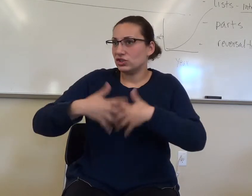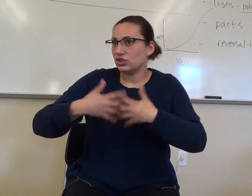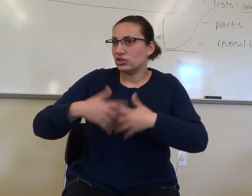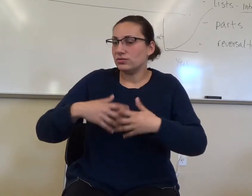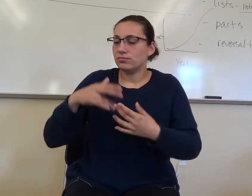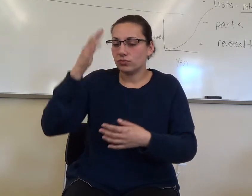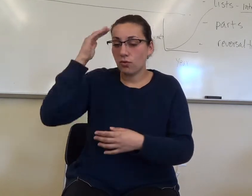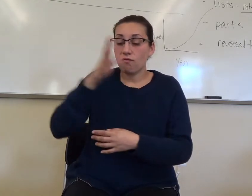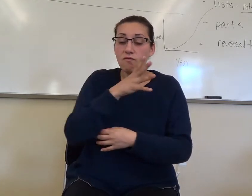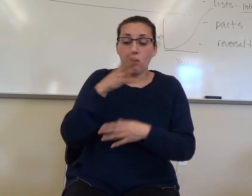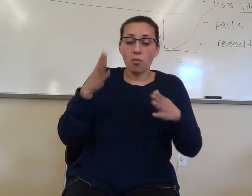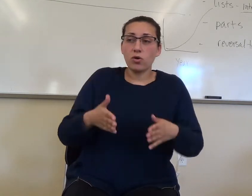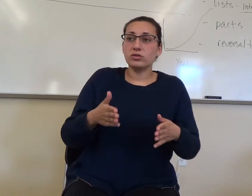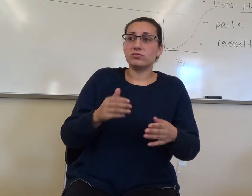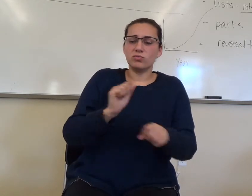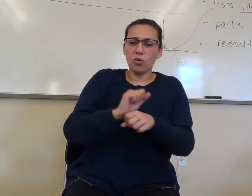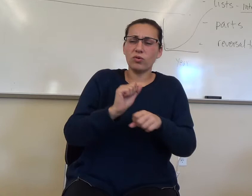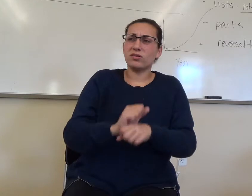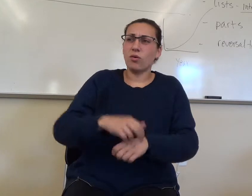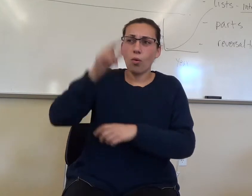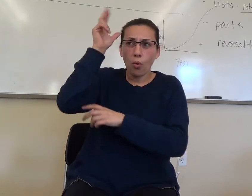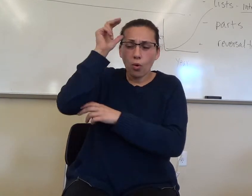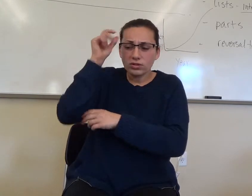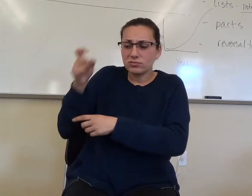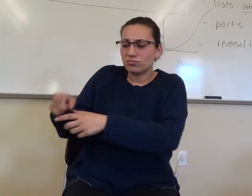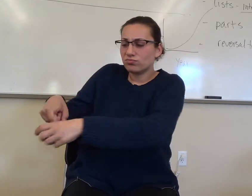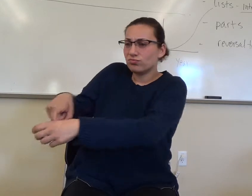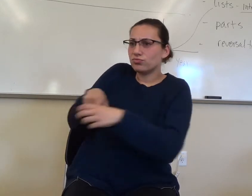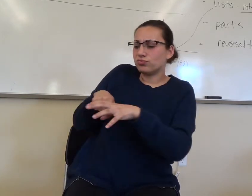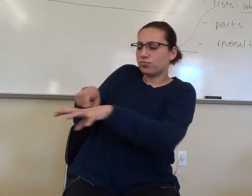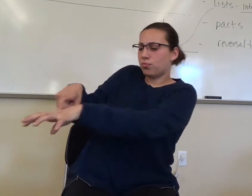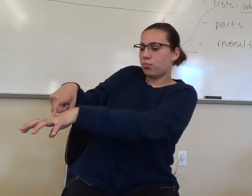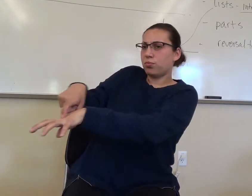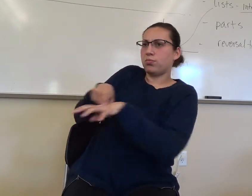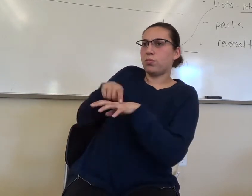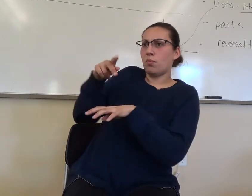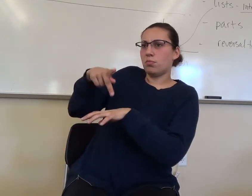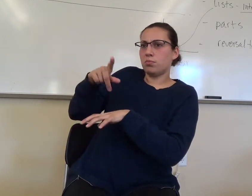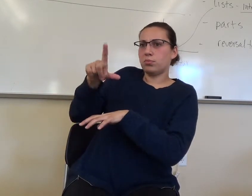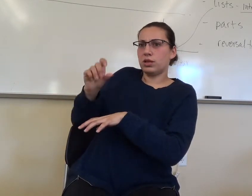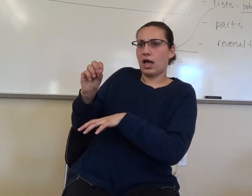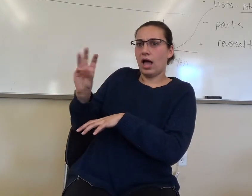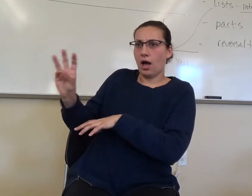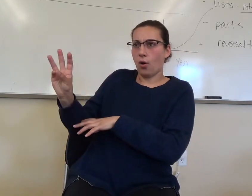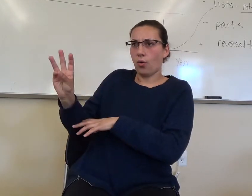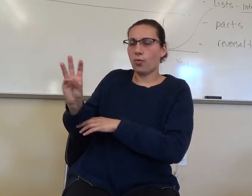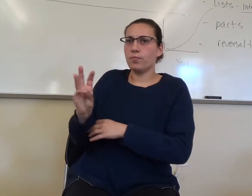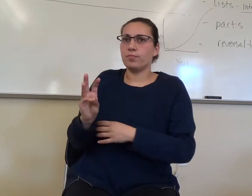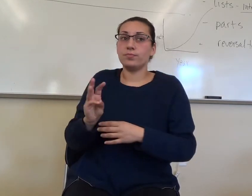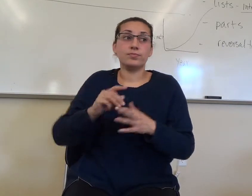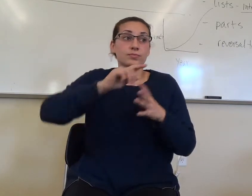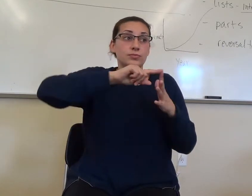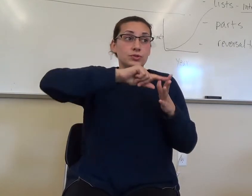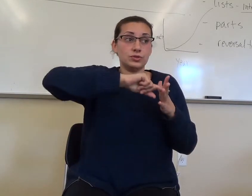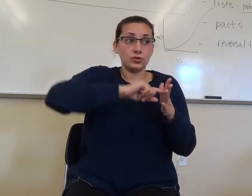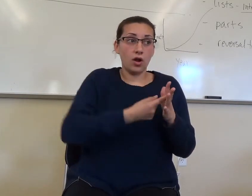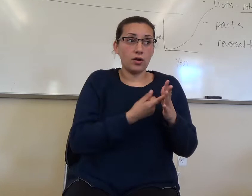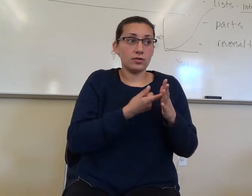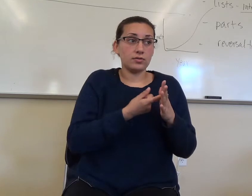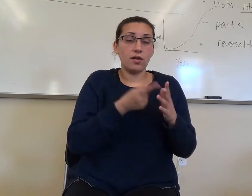were still out there with their horses pulling plows. Then, when we started the first wave of